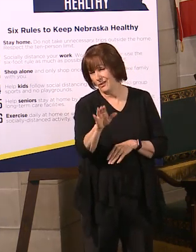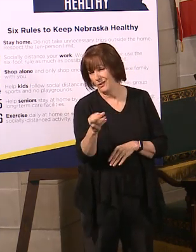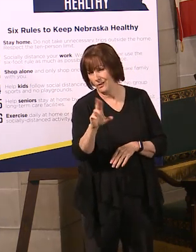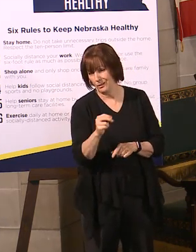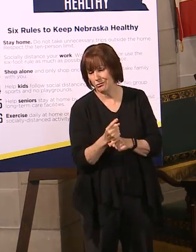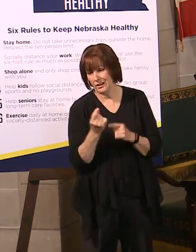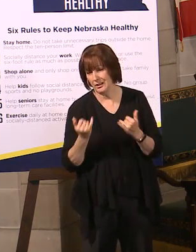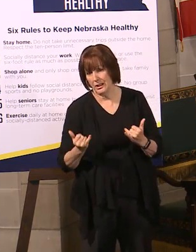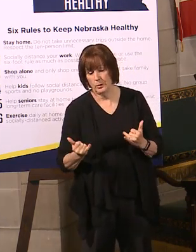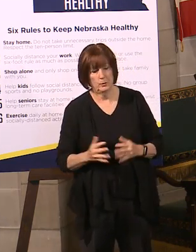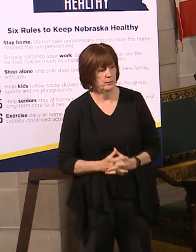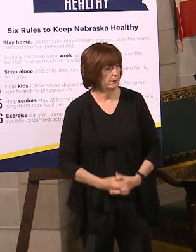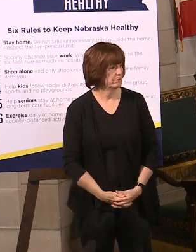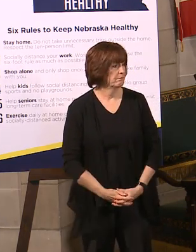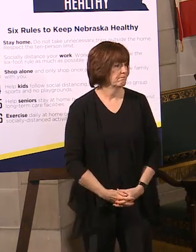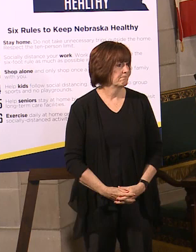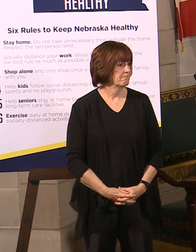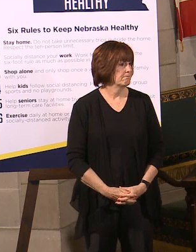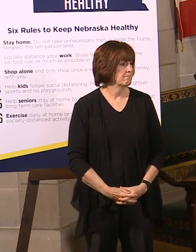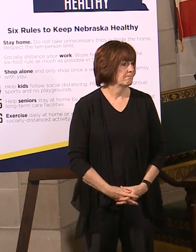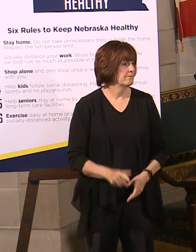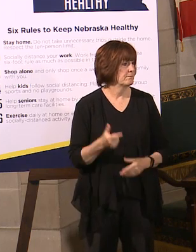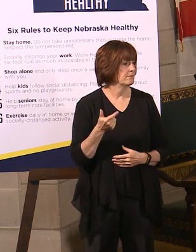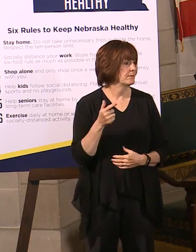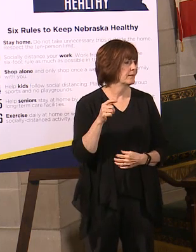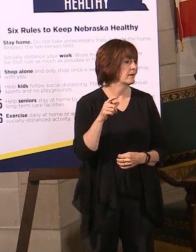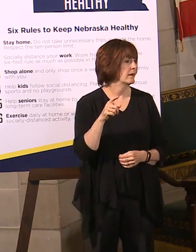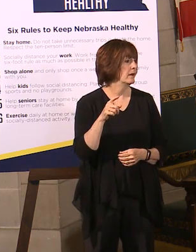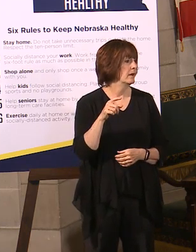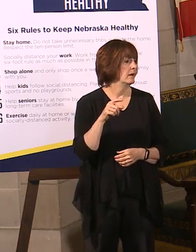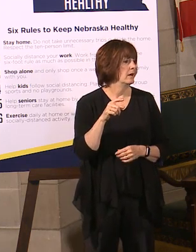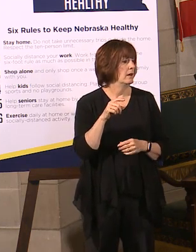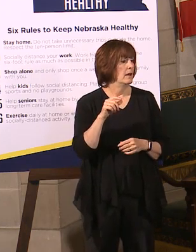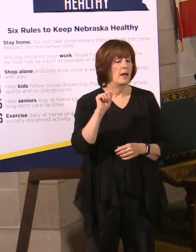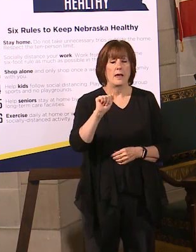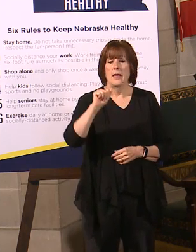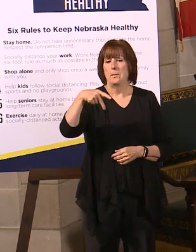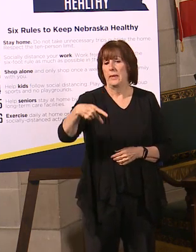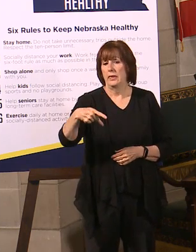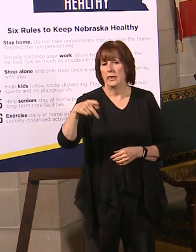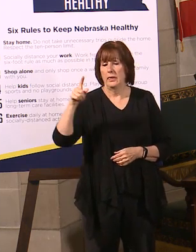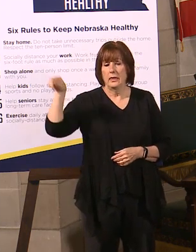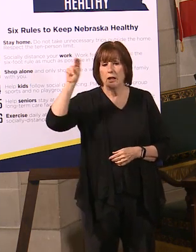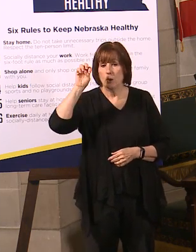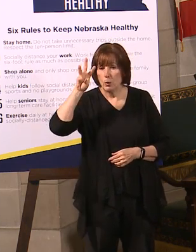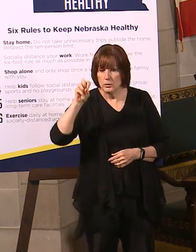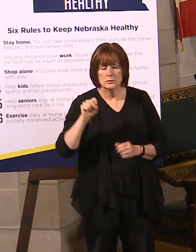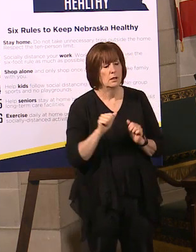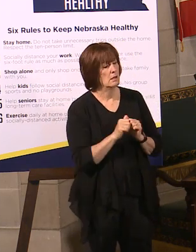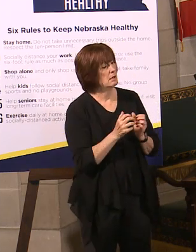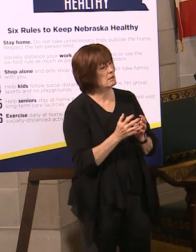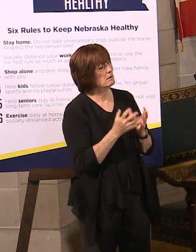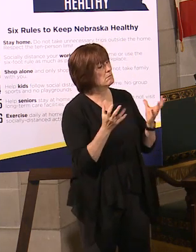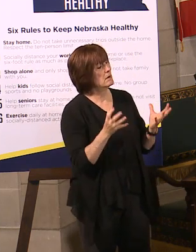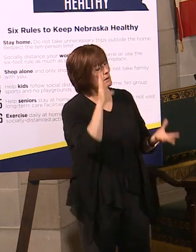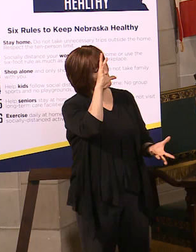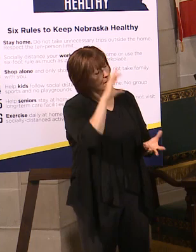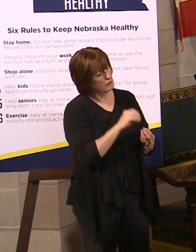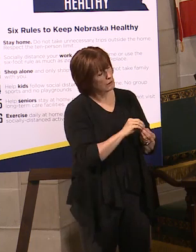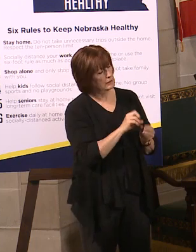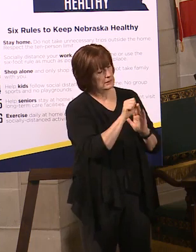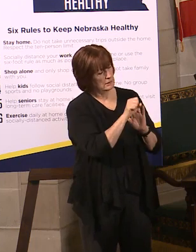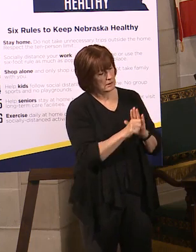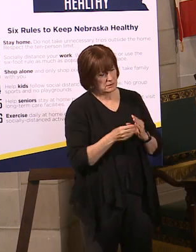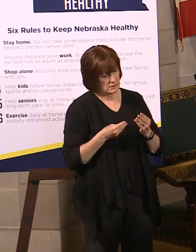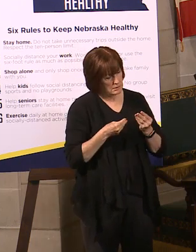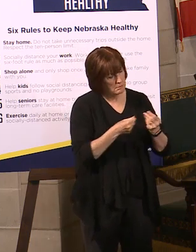now. Grant Schulte, Schulte from the Associated Press. How much in total has the state spent on personal